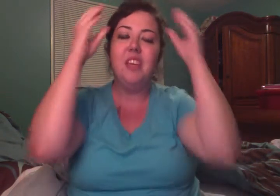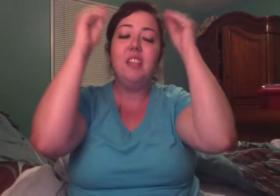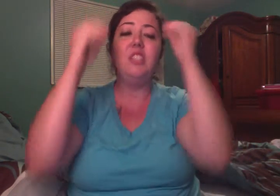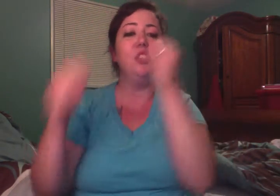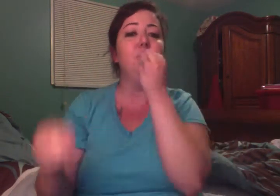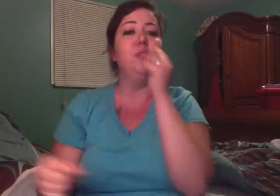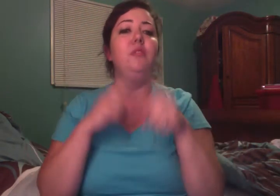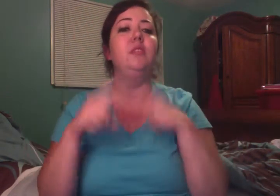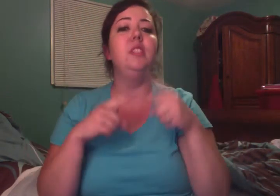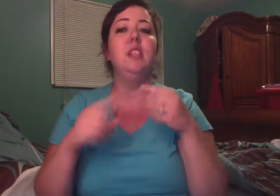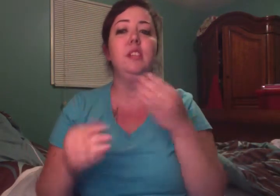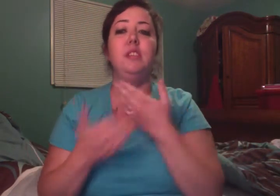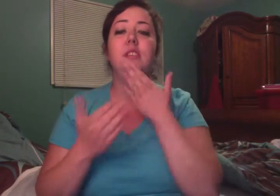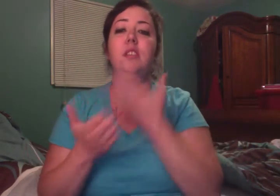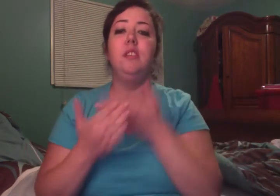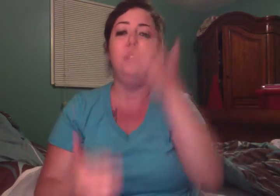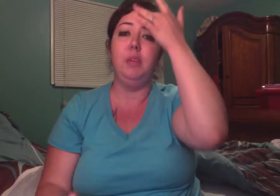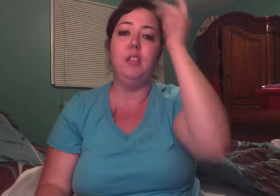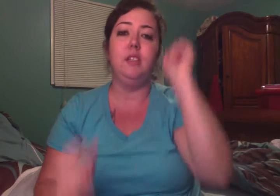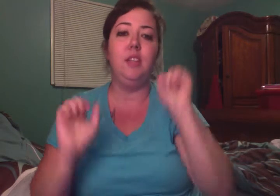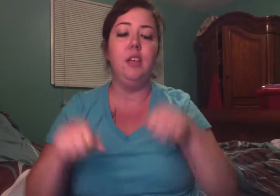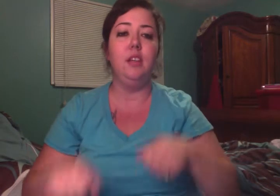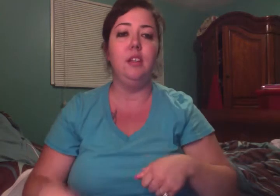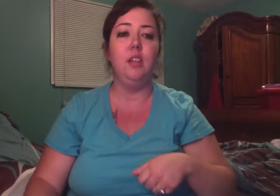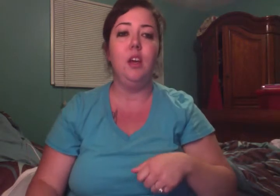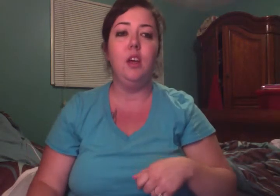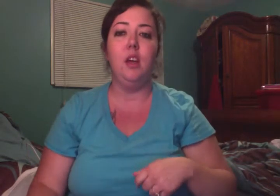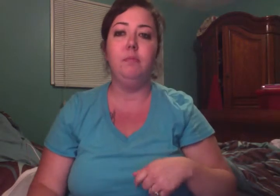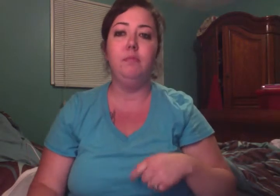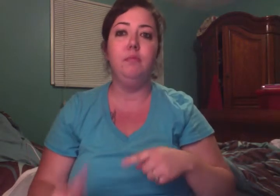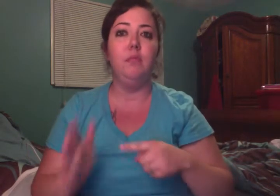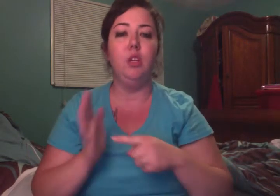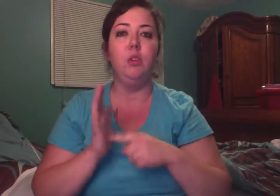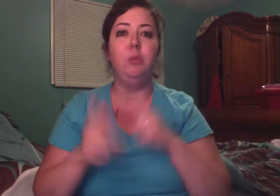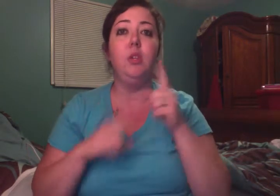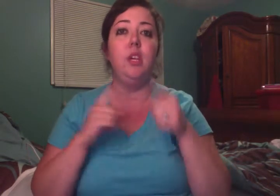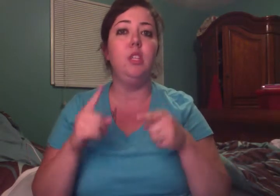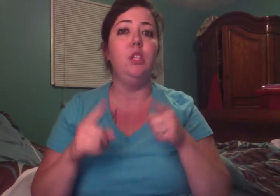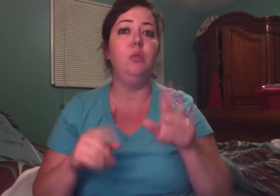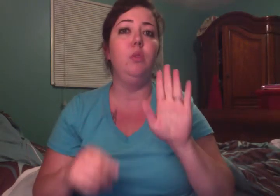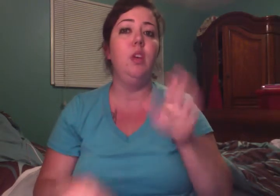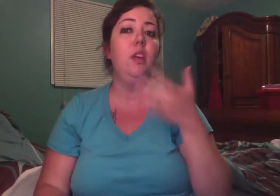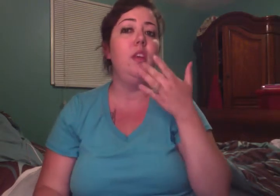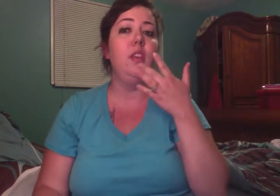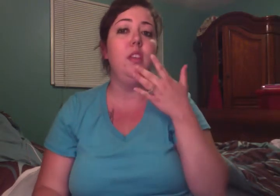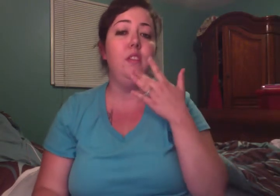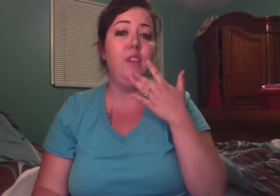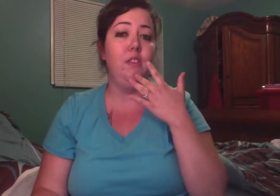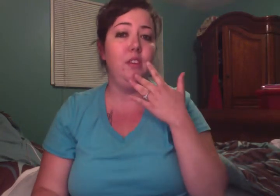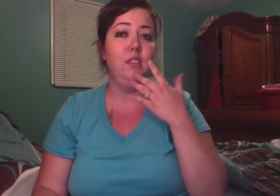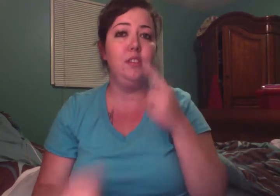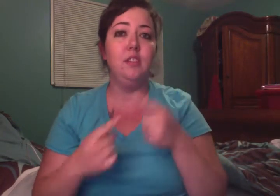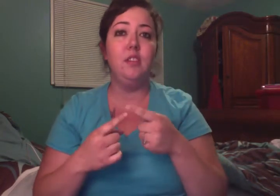Teaching food signs is good because they can, communicate to you their favorites